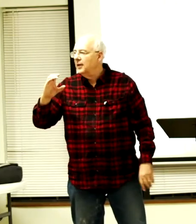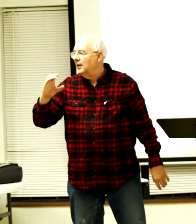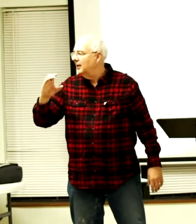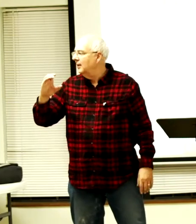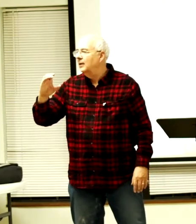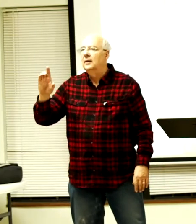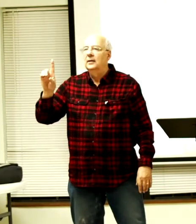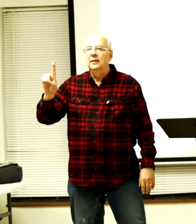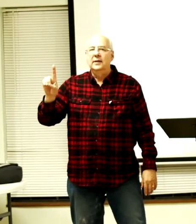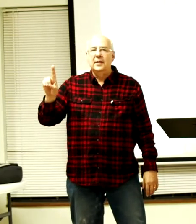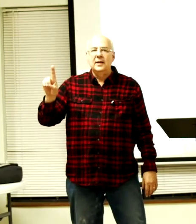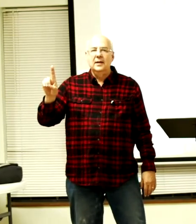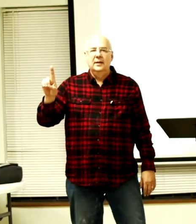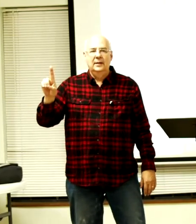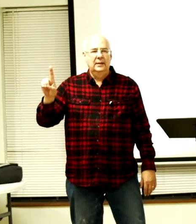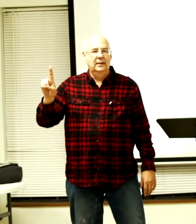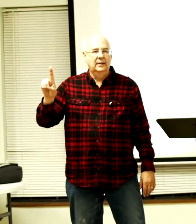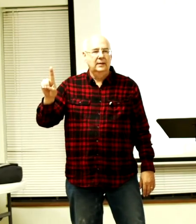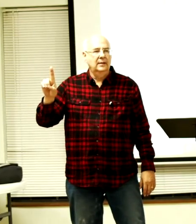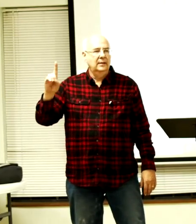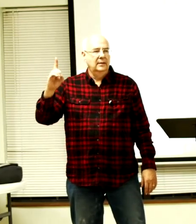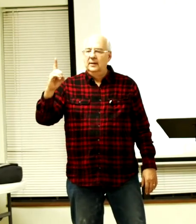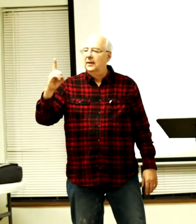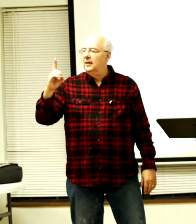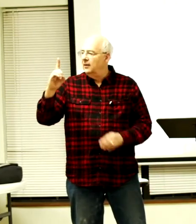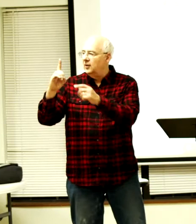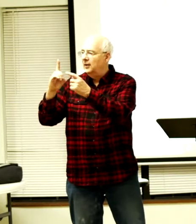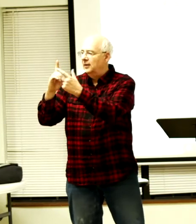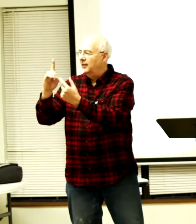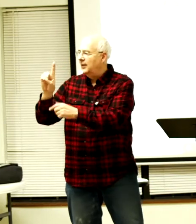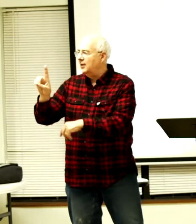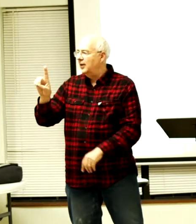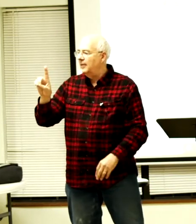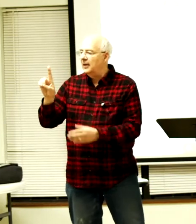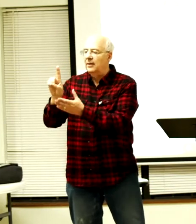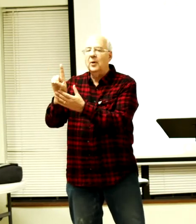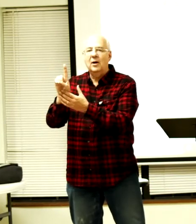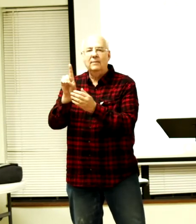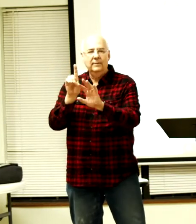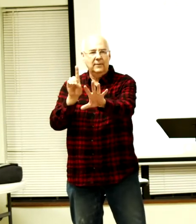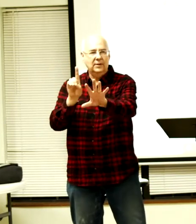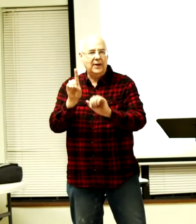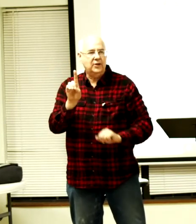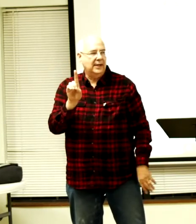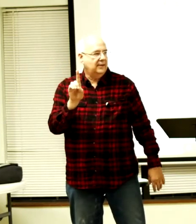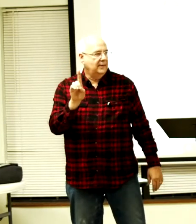C. D. Okay, you can see the D shape. And again, palm is facing out,